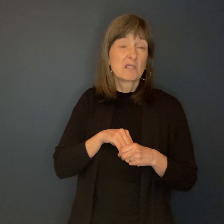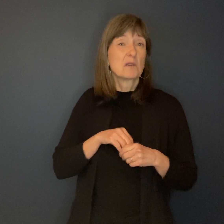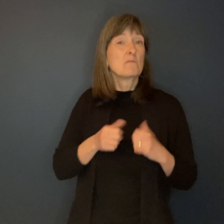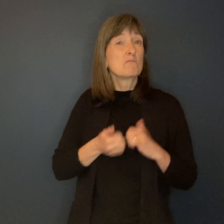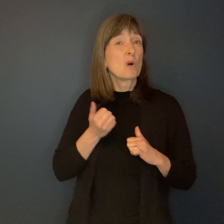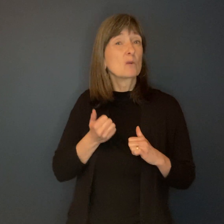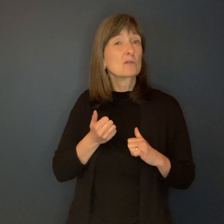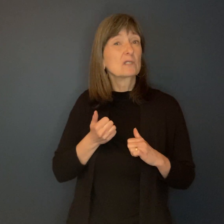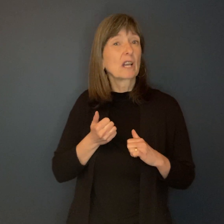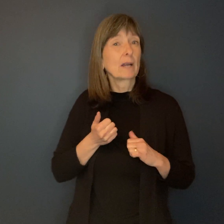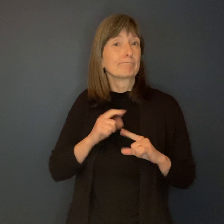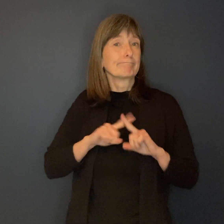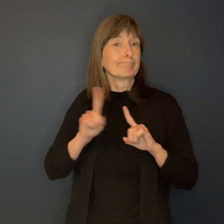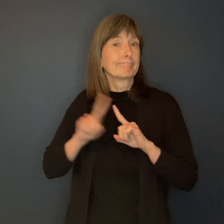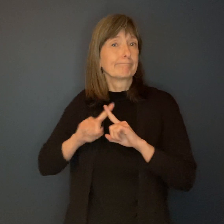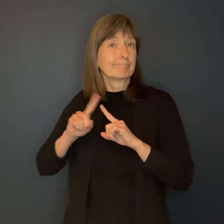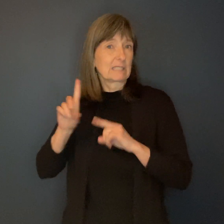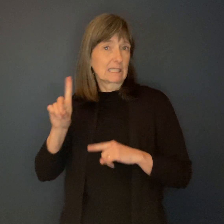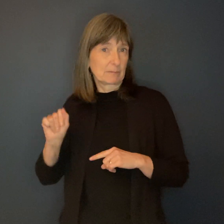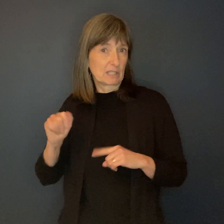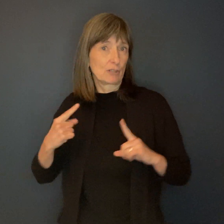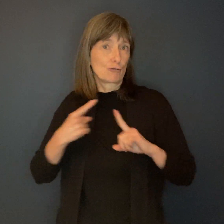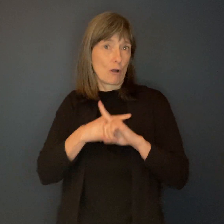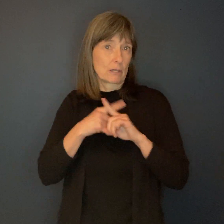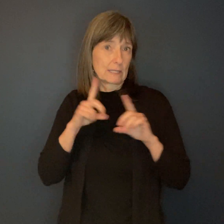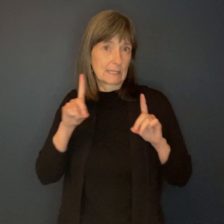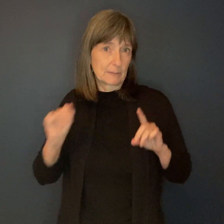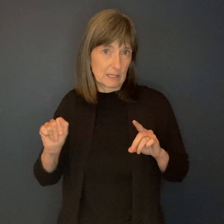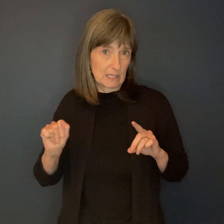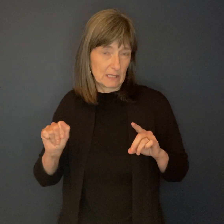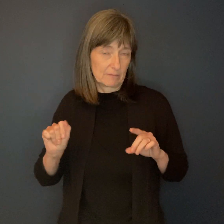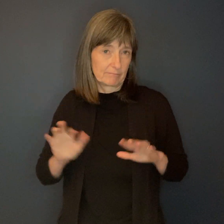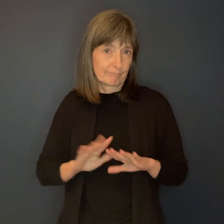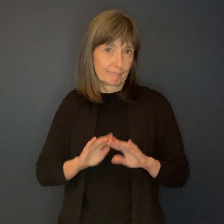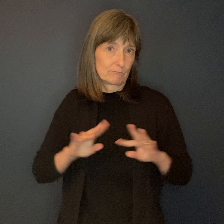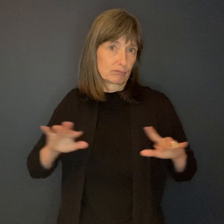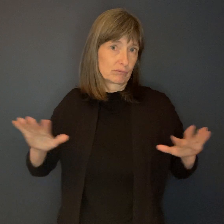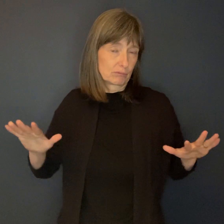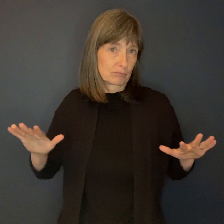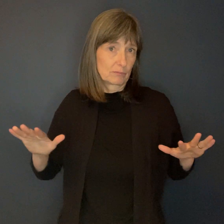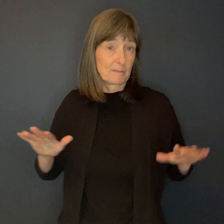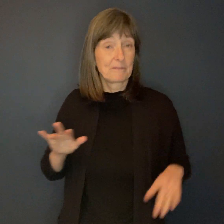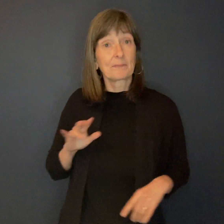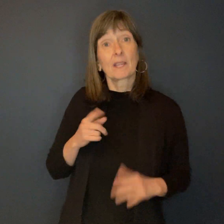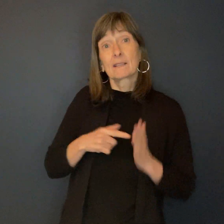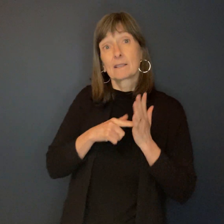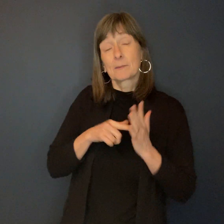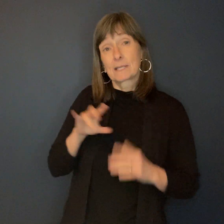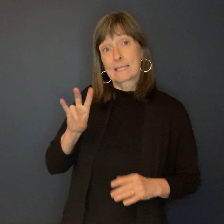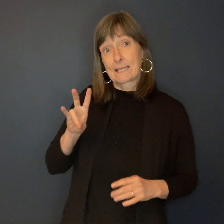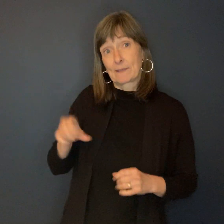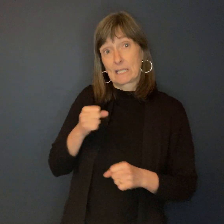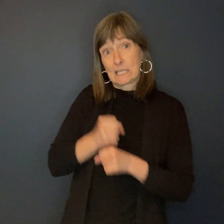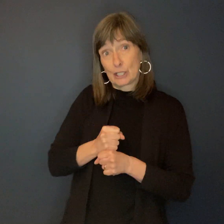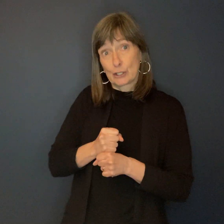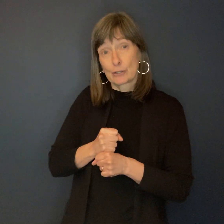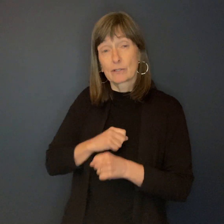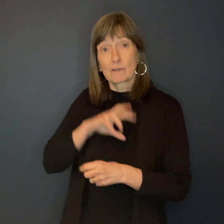platform. And I spent 7 years, as an example, on the Canadian Labour Force Development Board process,